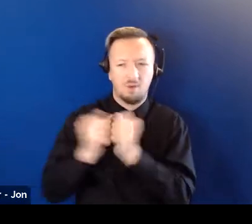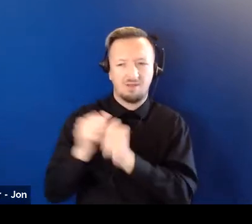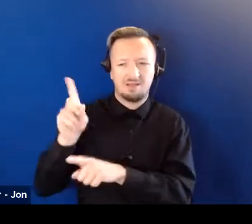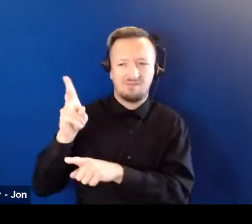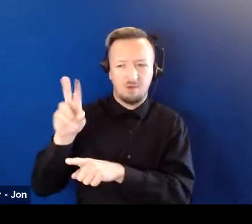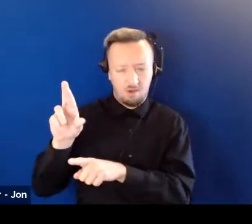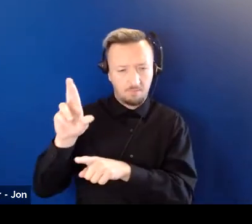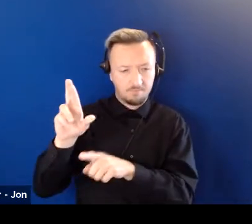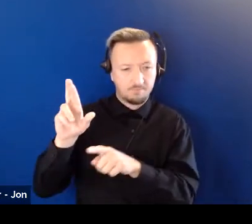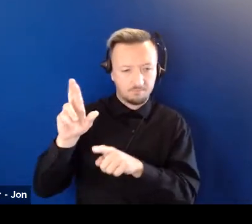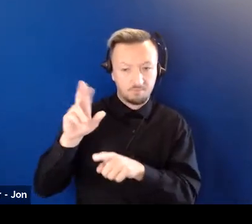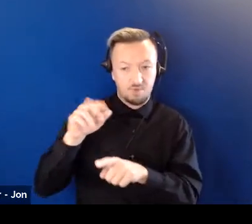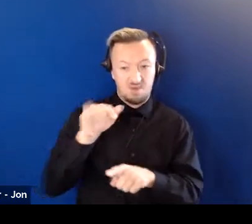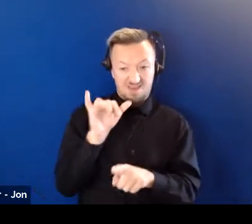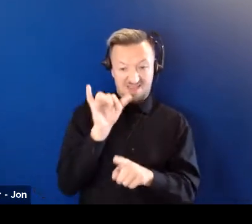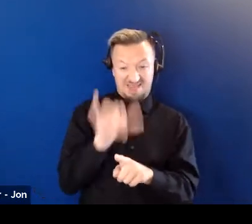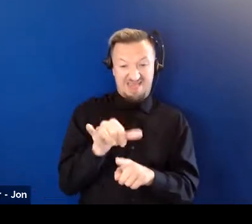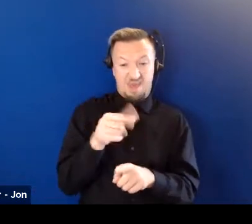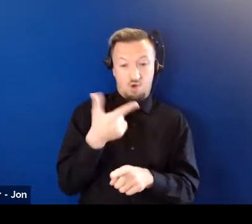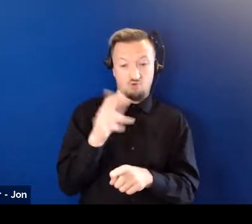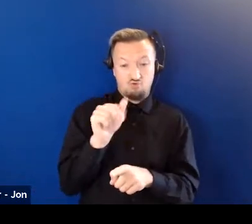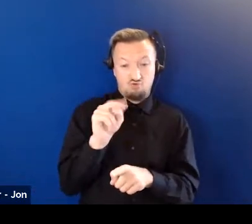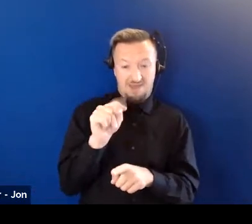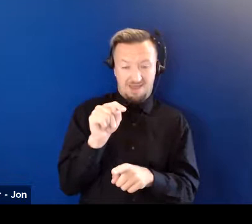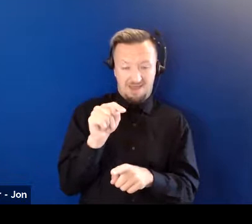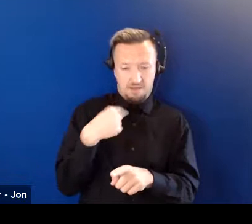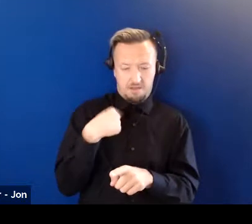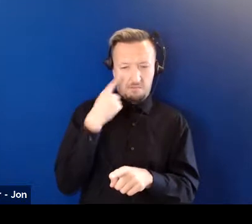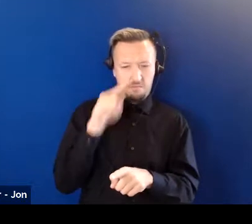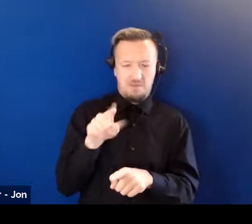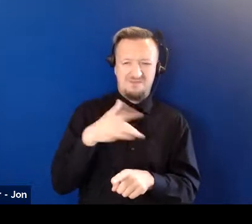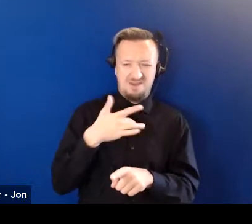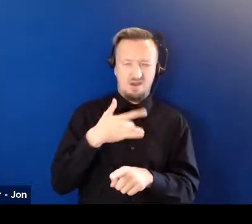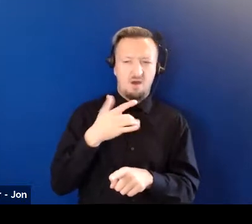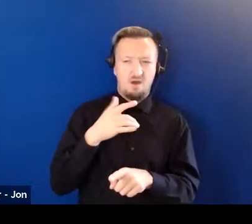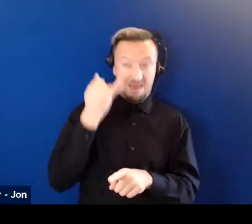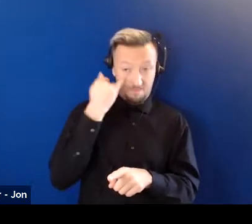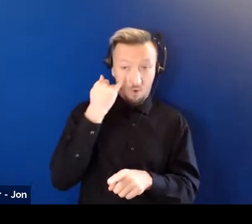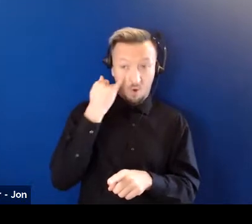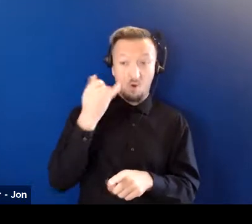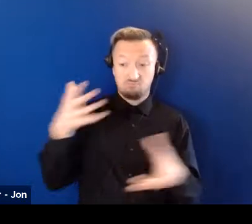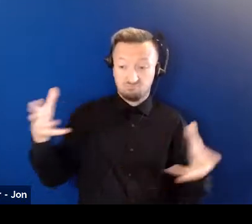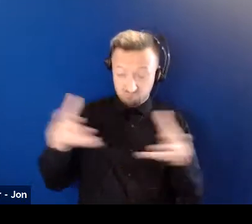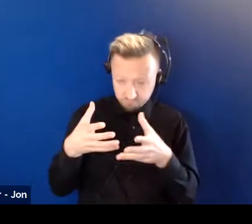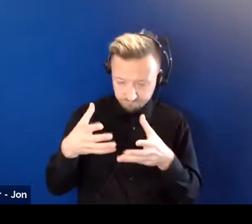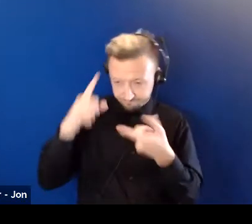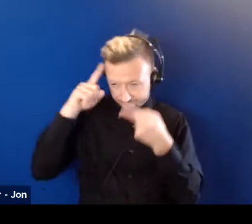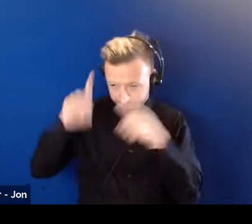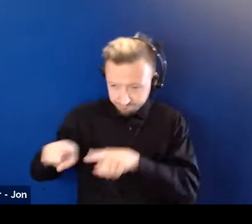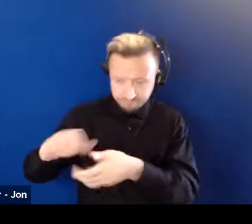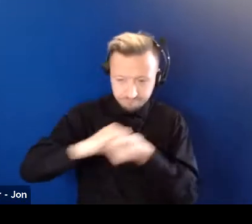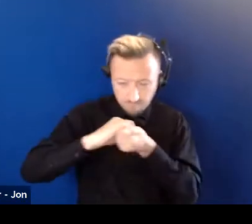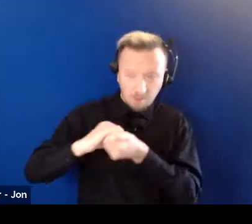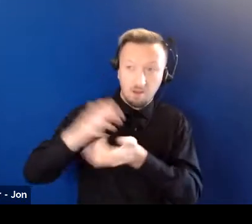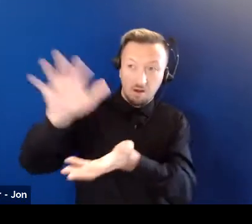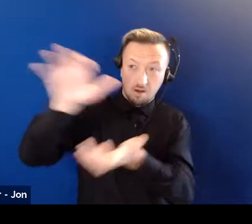to really build that collaboration stronger, especially with the buy-in from the top at DVR, that it would filter